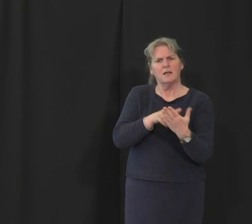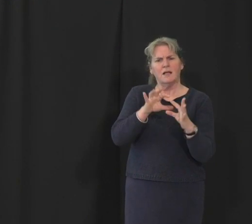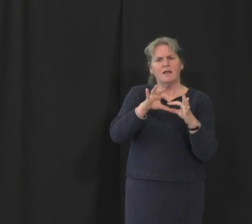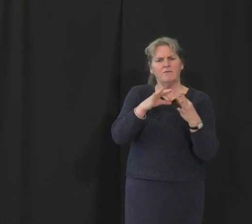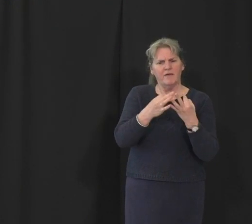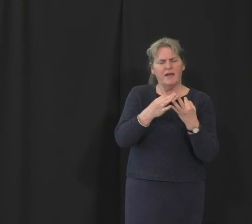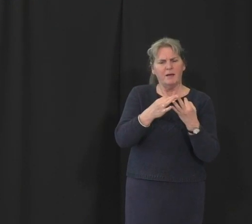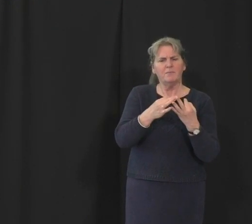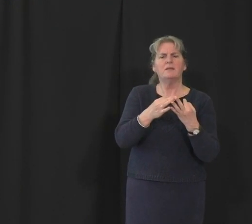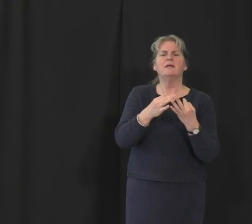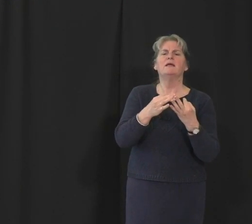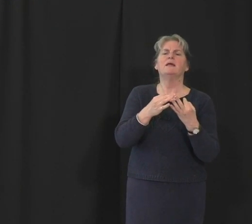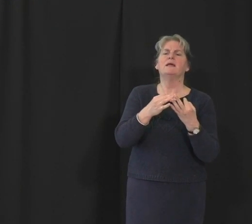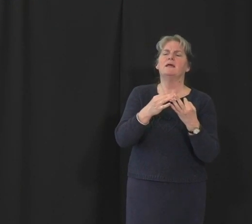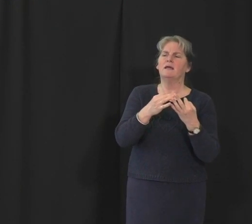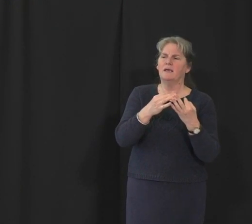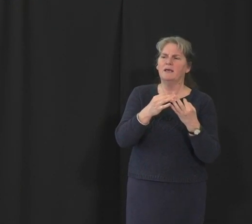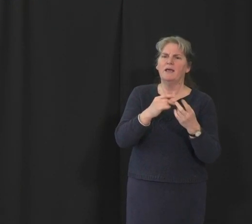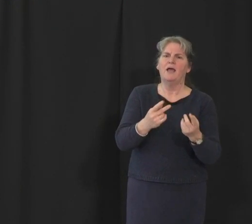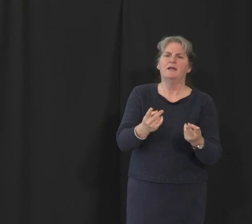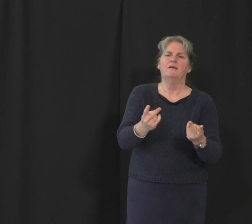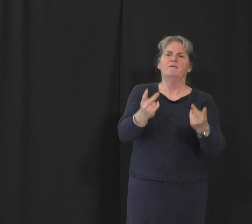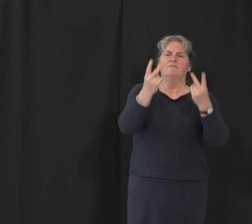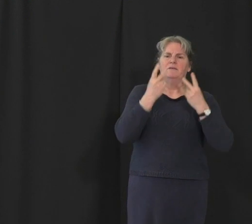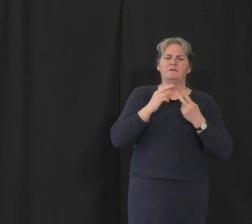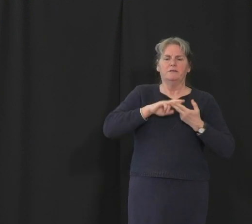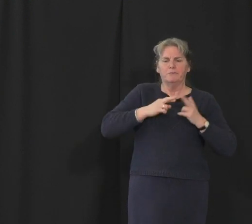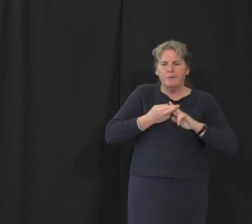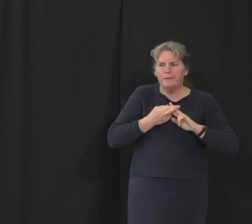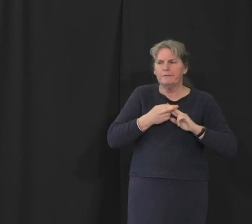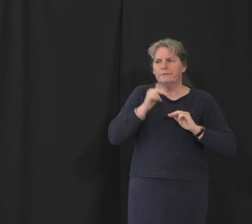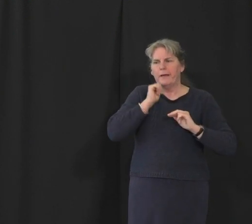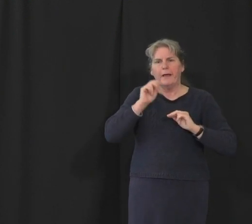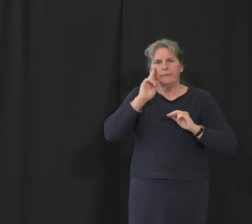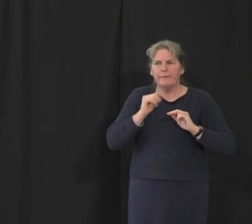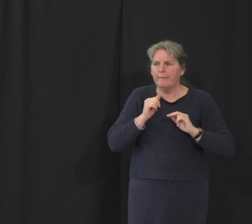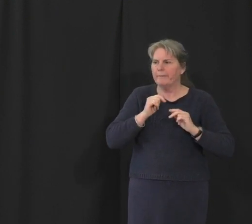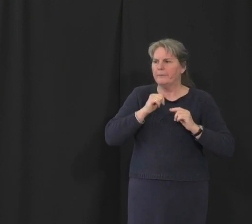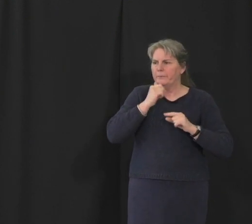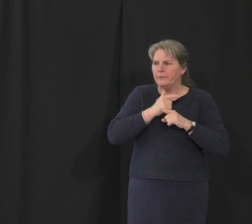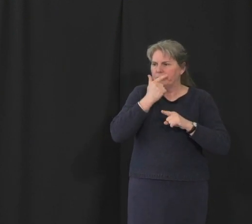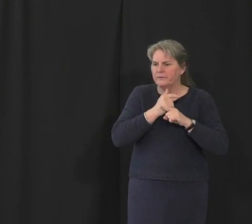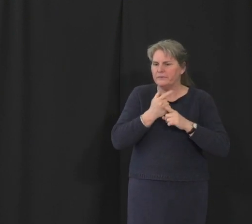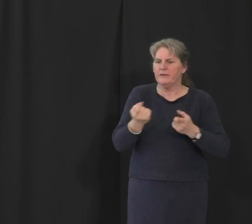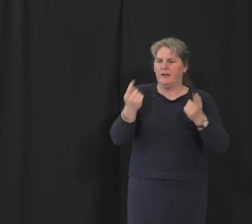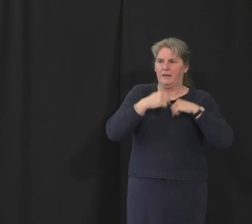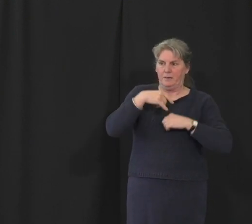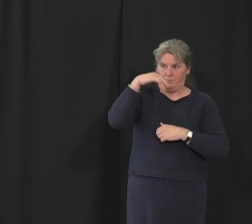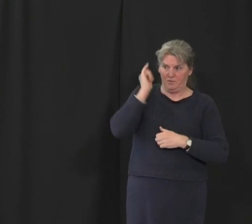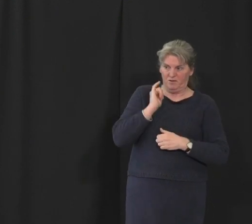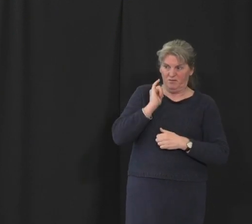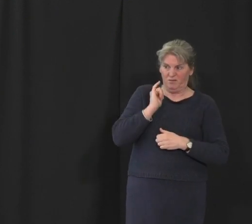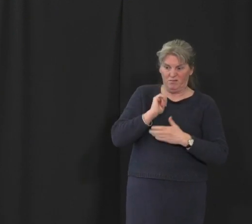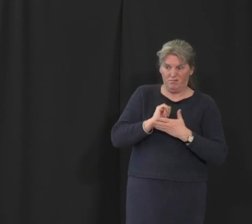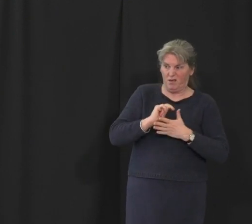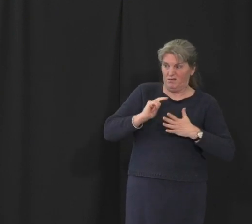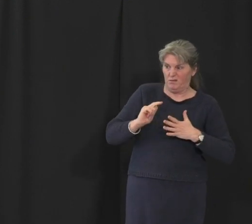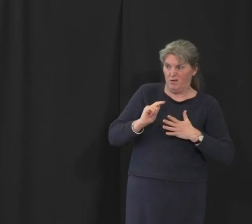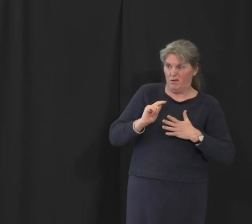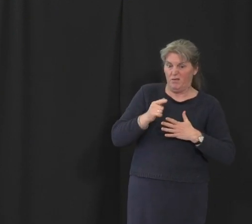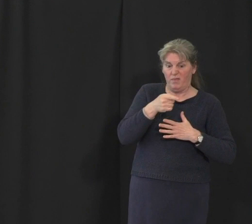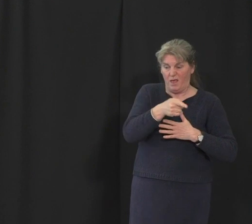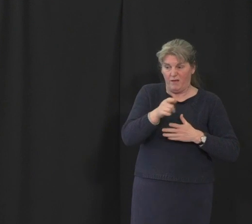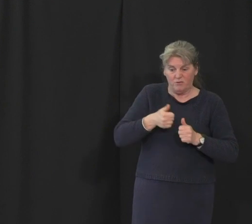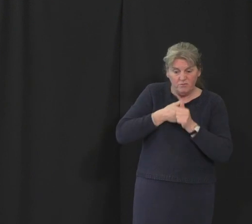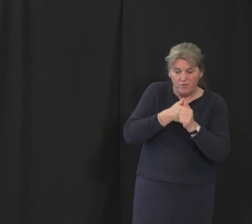family members can come visit their relatives in the Yukon. Is that true, or are there any other guidelines these family members would have to